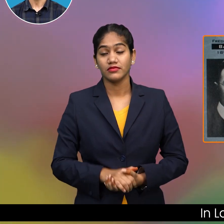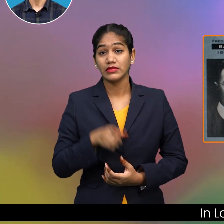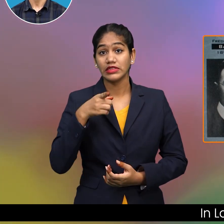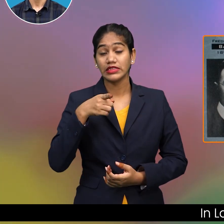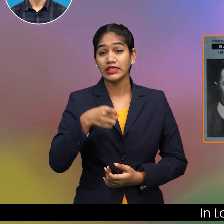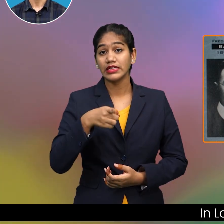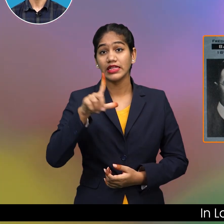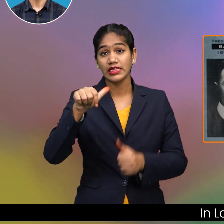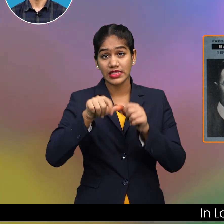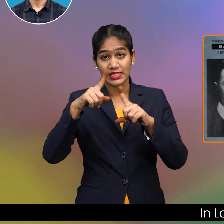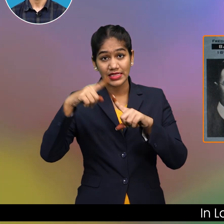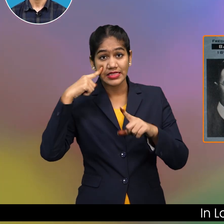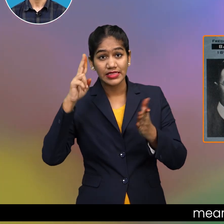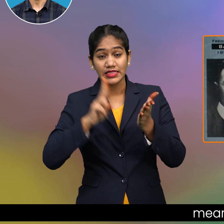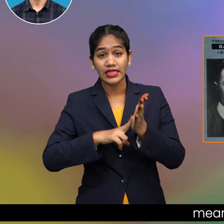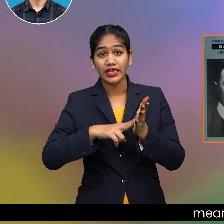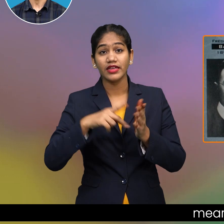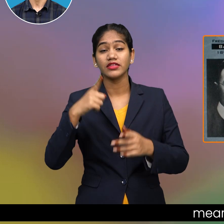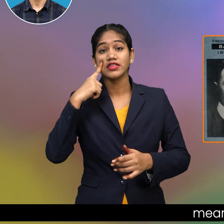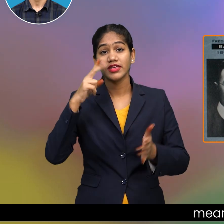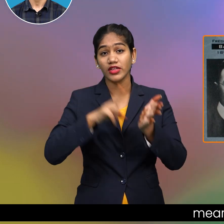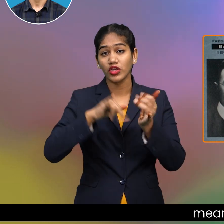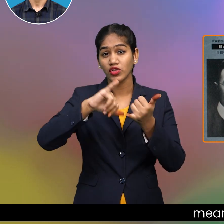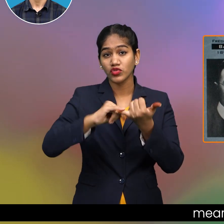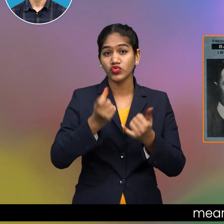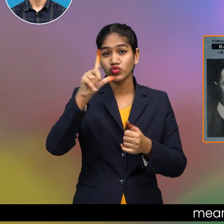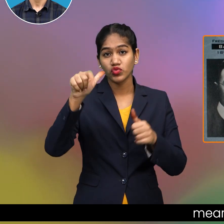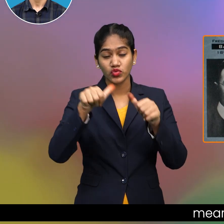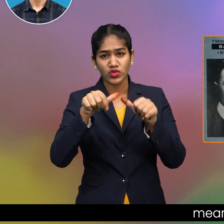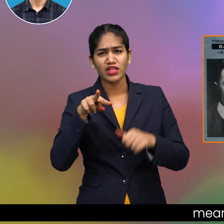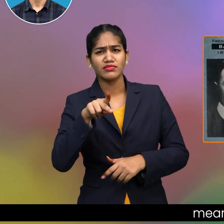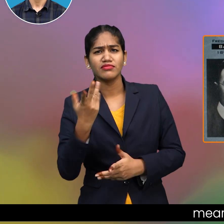In Latin, insula means an island,